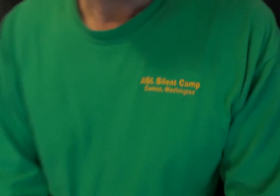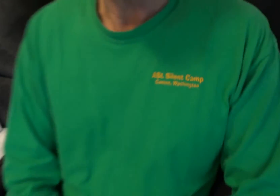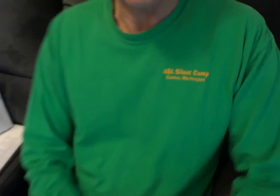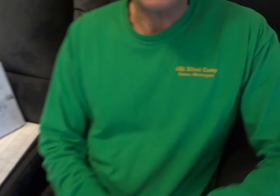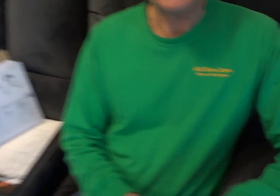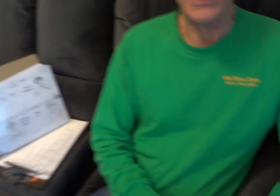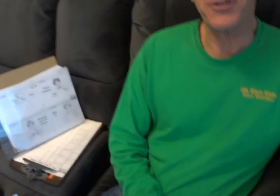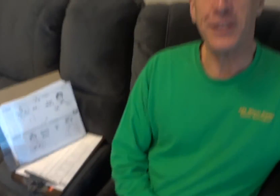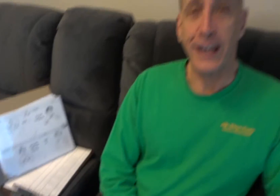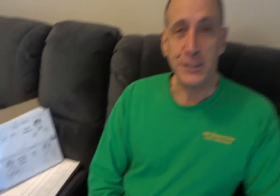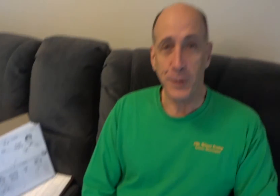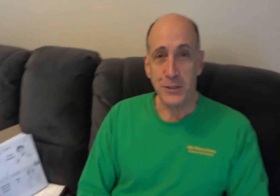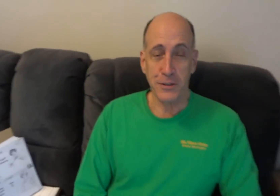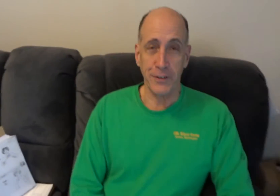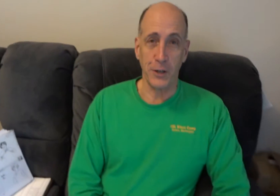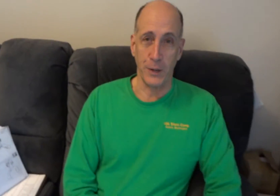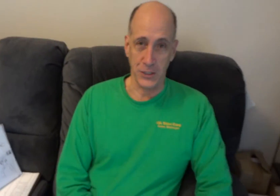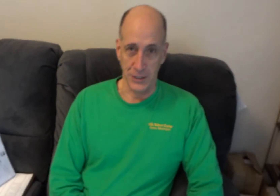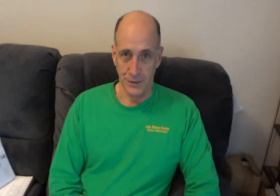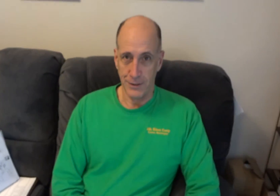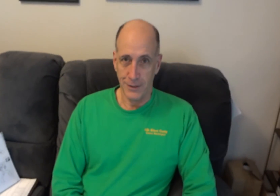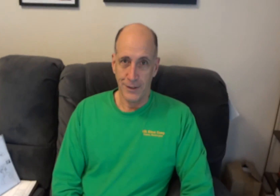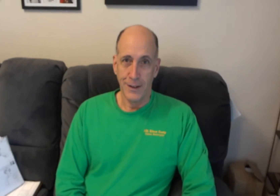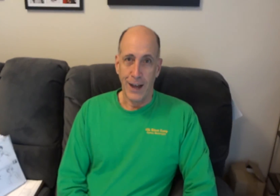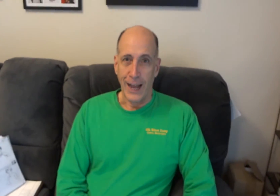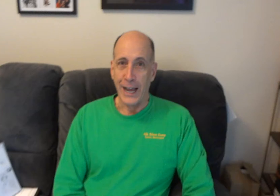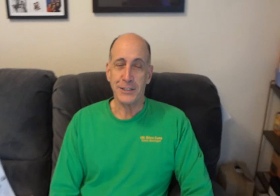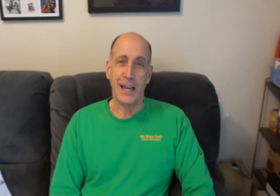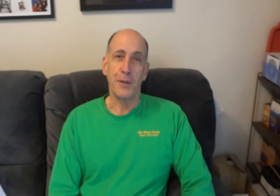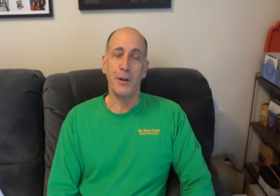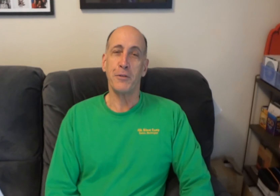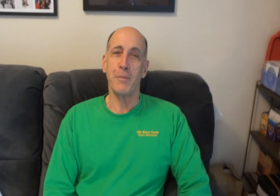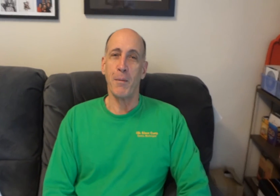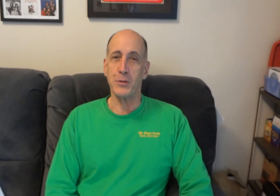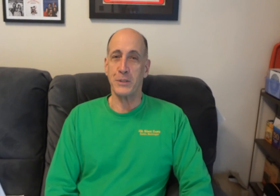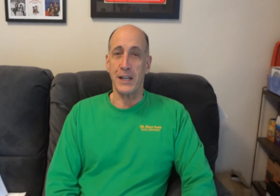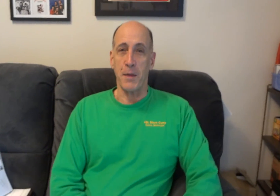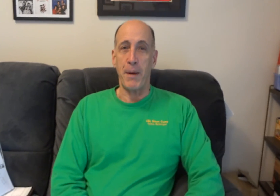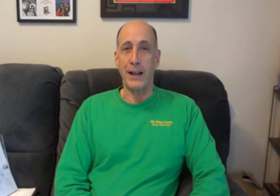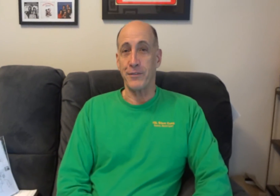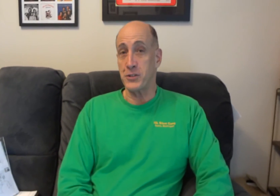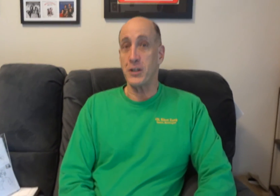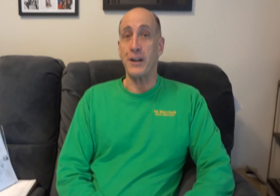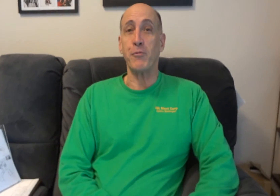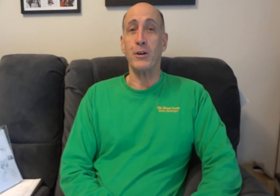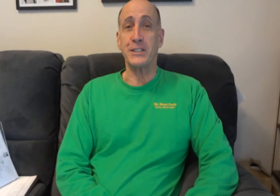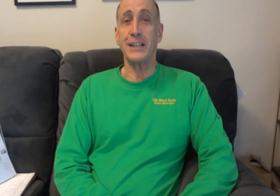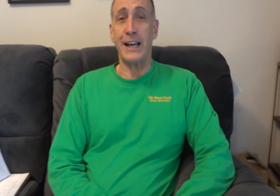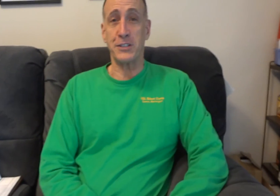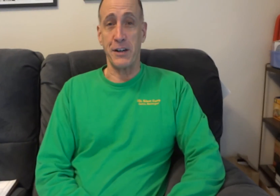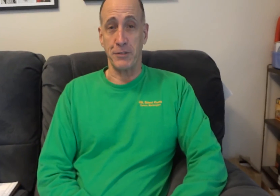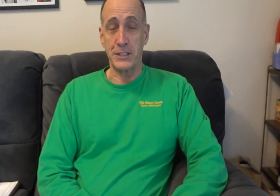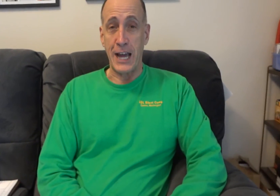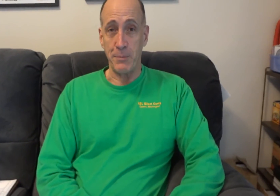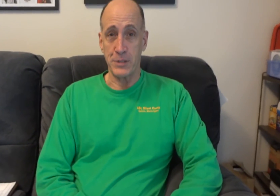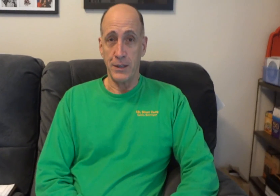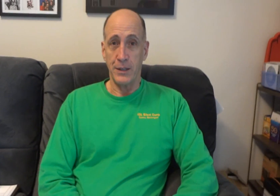And that's the answer to last week's trivia question. I asked anyone who remembers what's on the back of the shirt I've worn to class several times